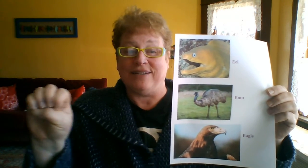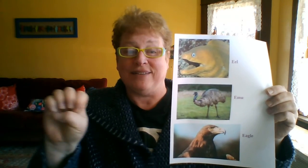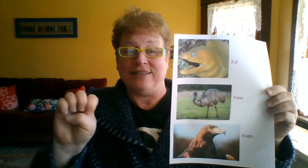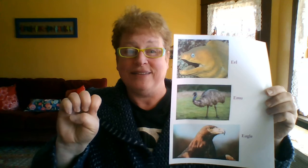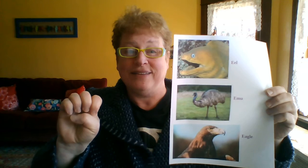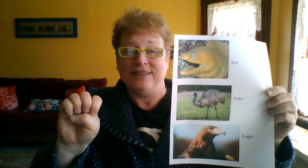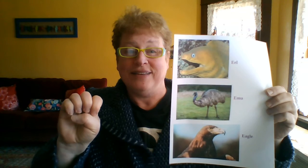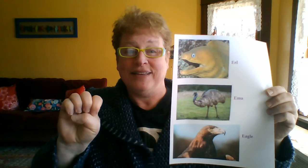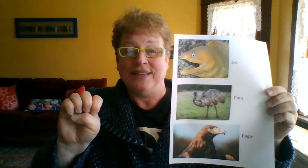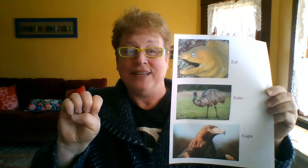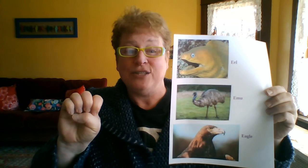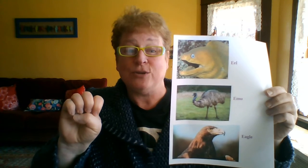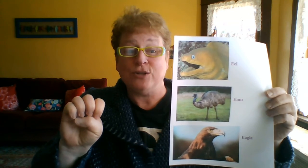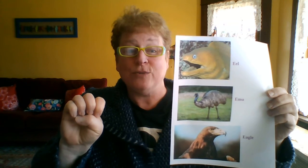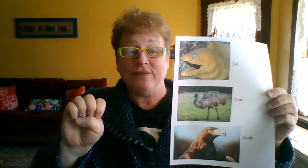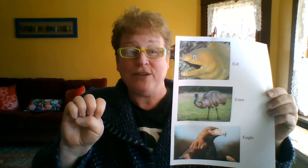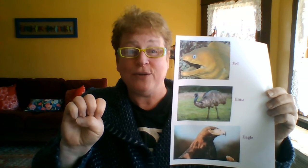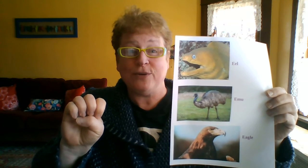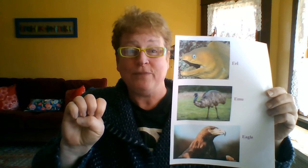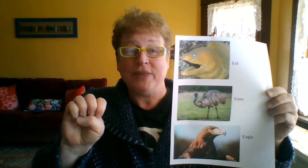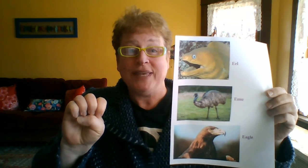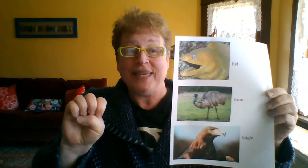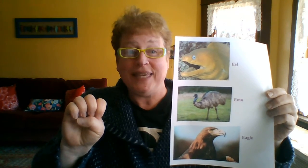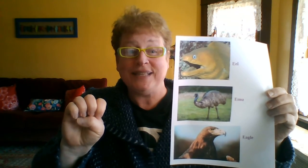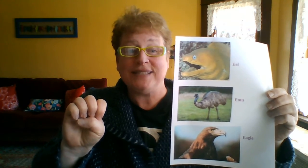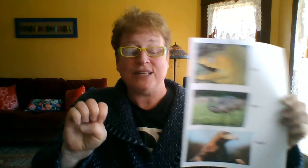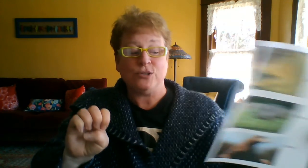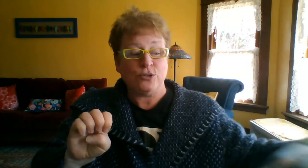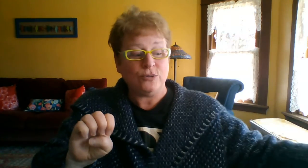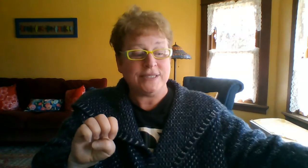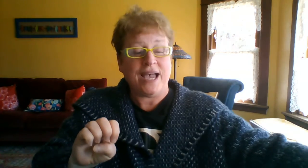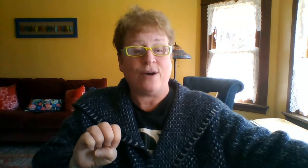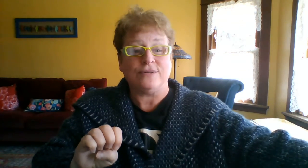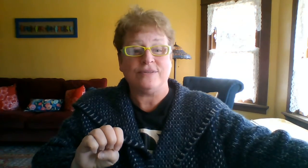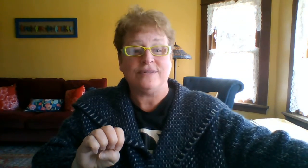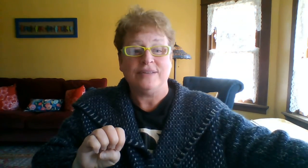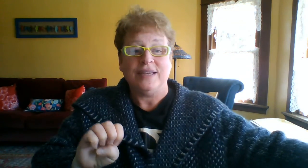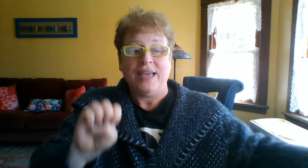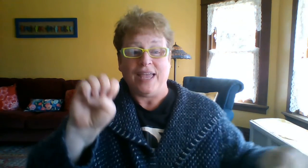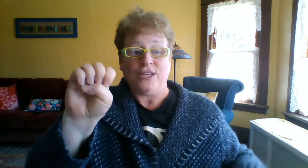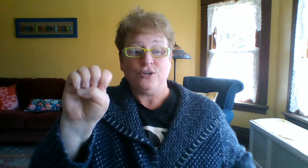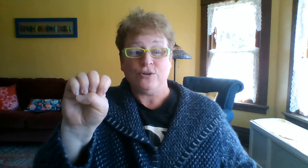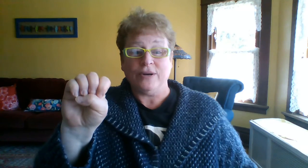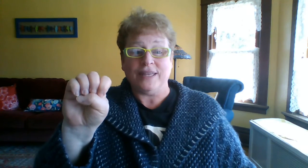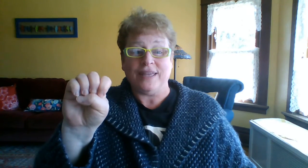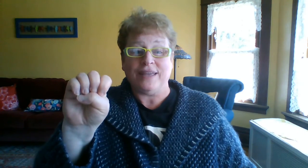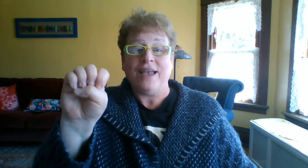eagle. So to review, E says two sounds, a short E,